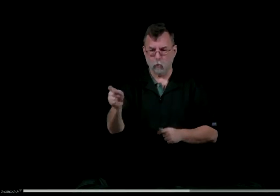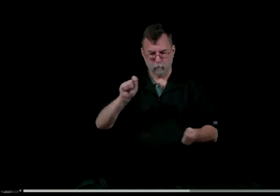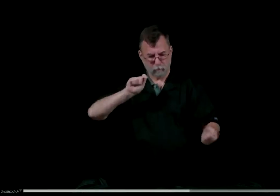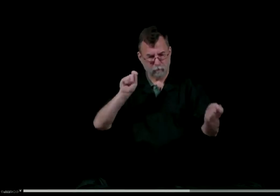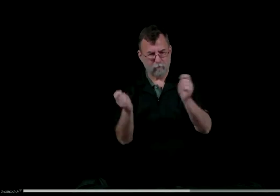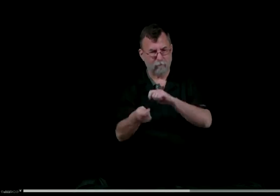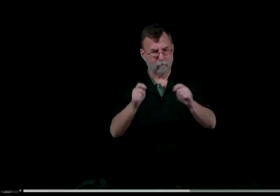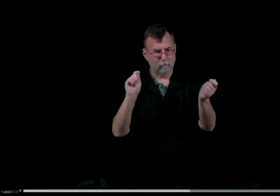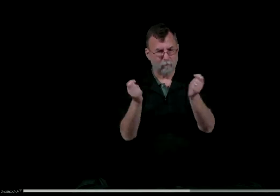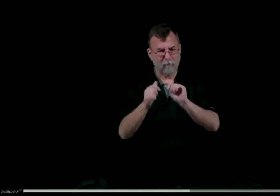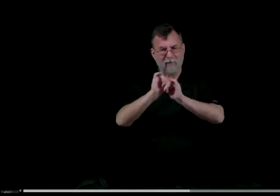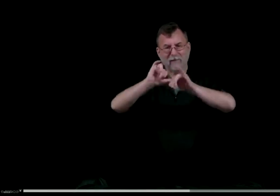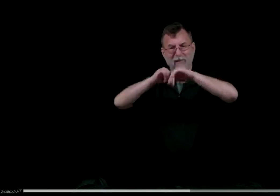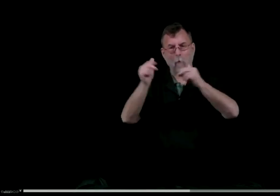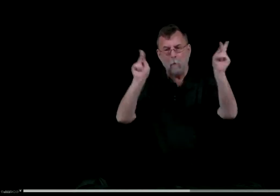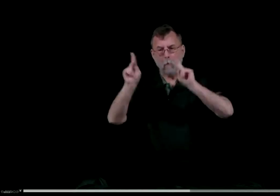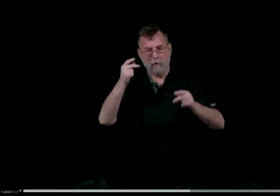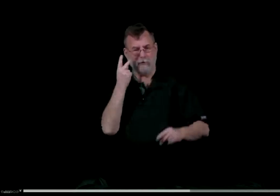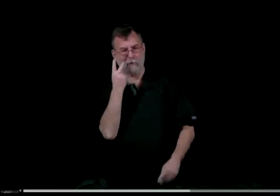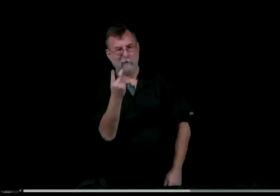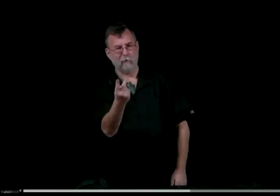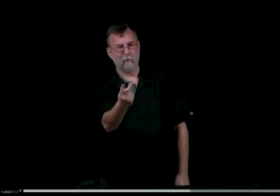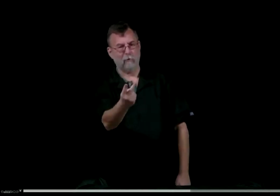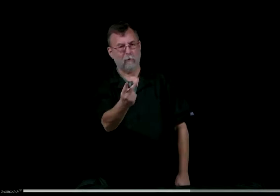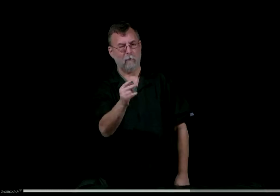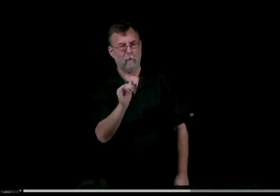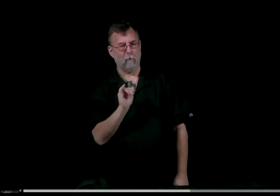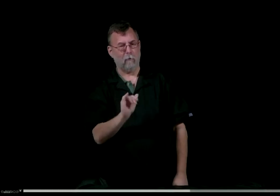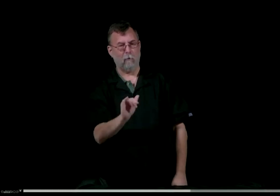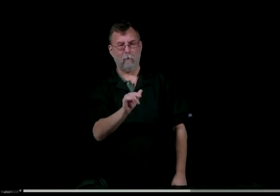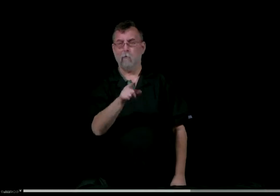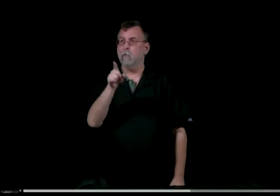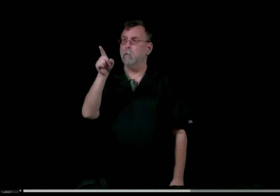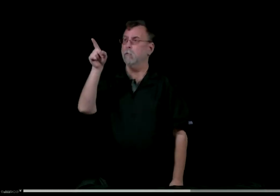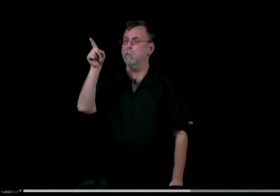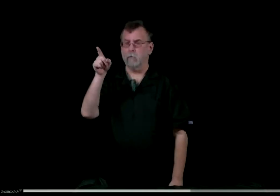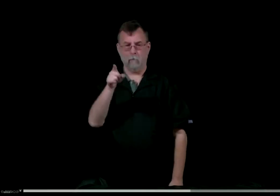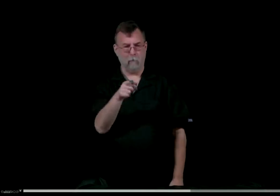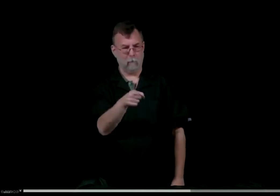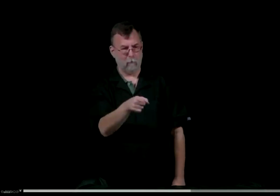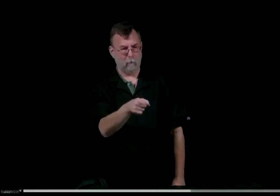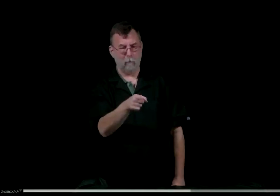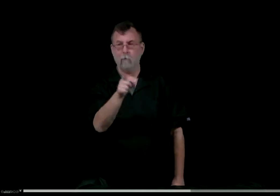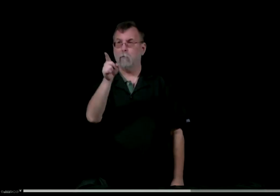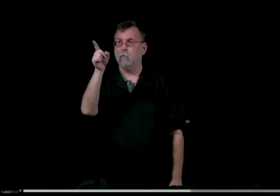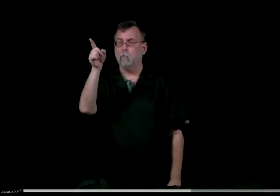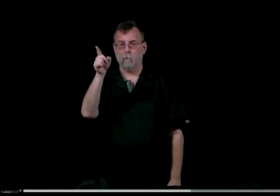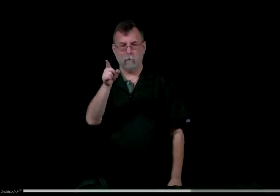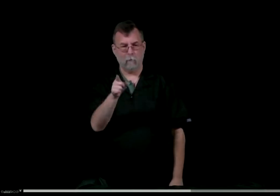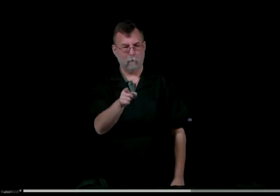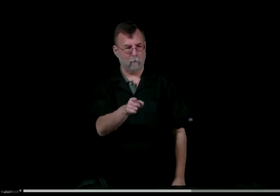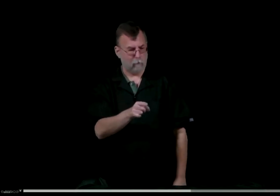That power can change you, and people will see that change in you. And they'll see God in